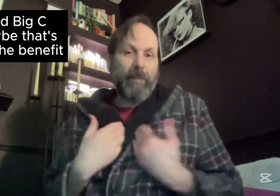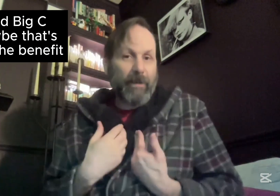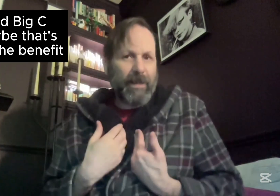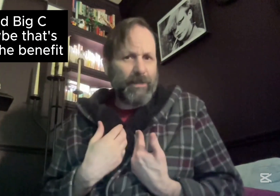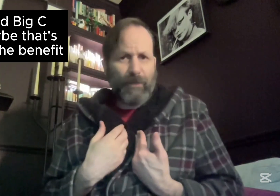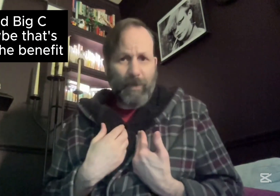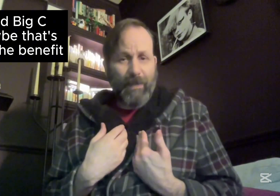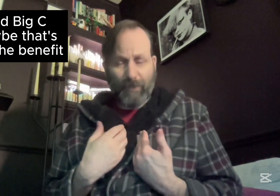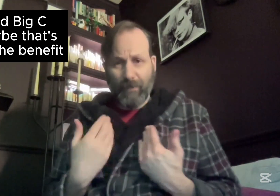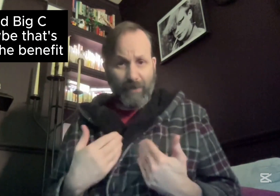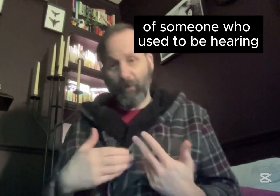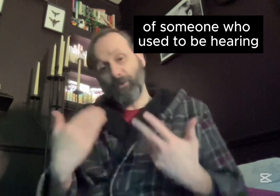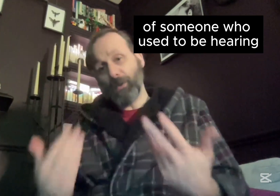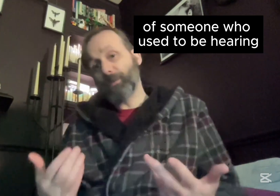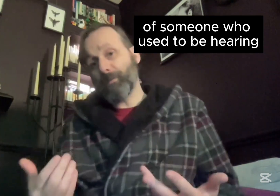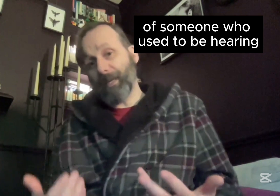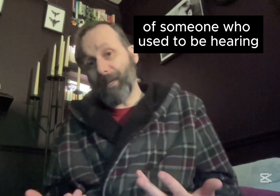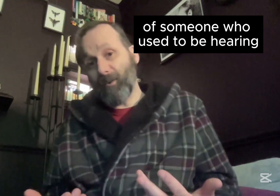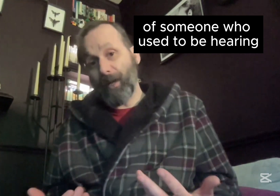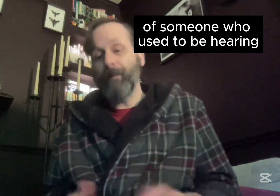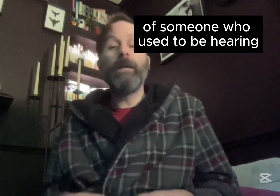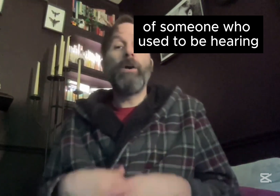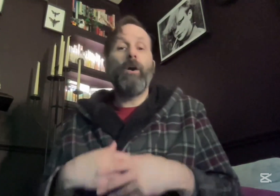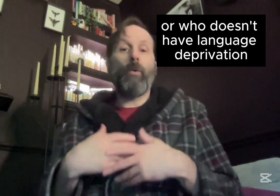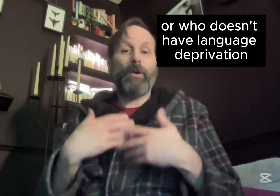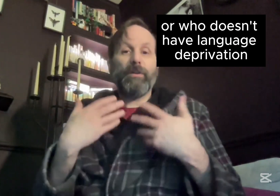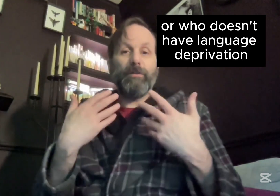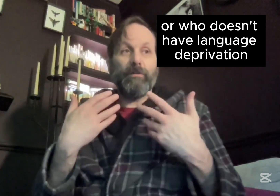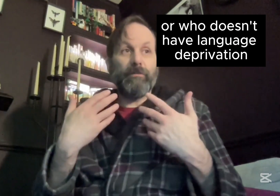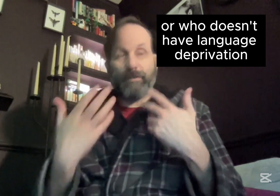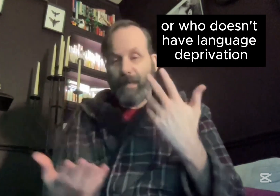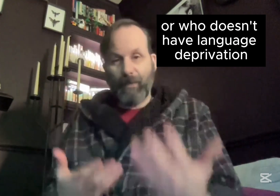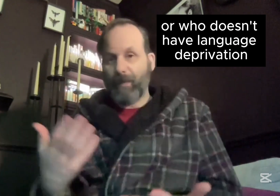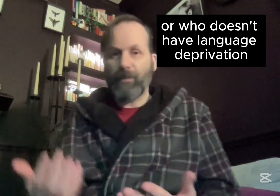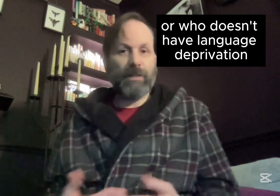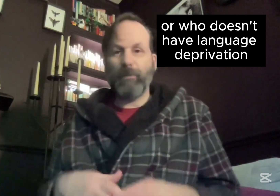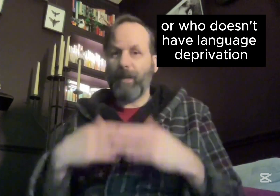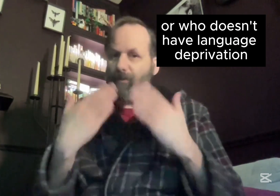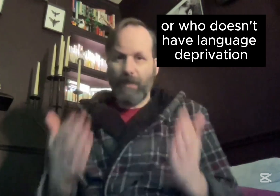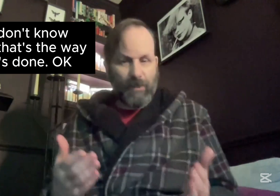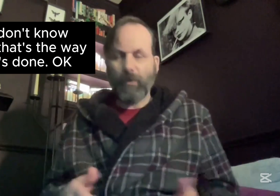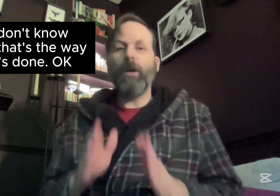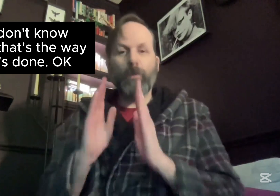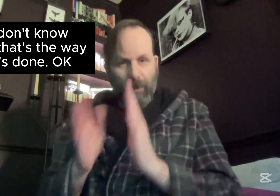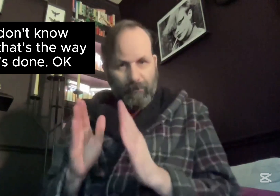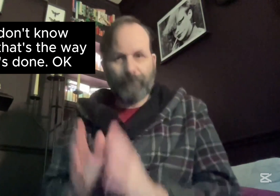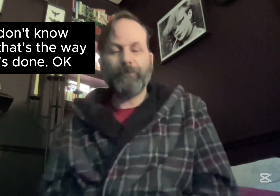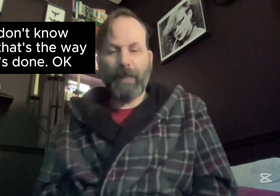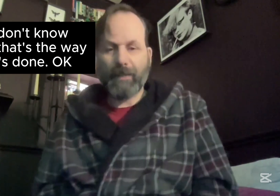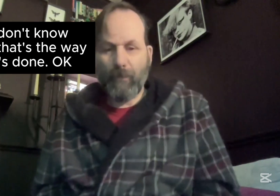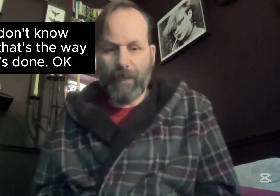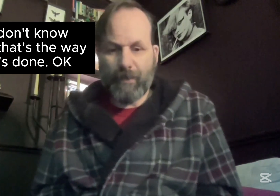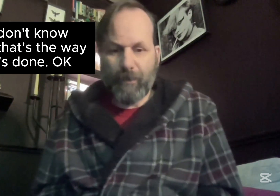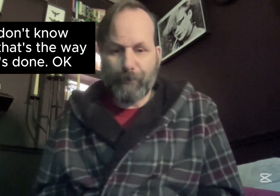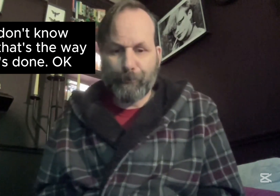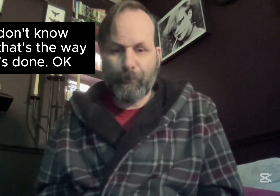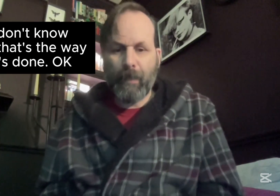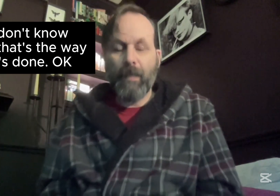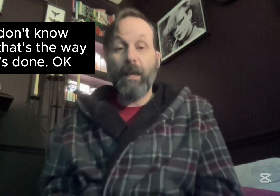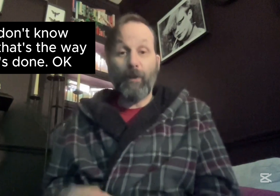Maybe that's for the benefit of someone who used to be hearing or who doesn't have language deprivation. I don't know, but that's the way it's done. Okay,